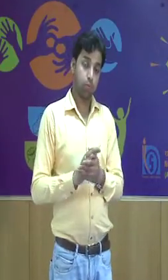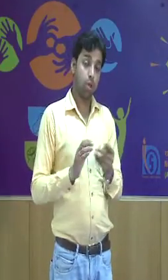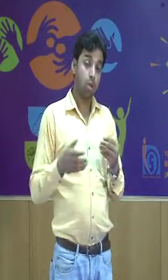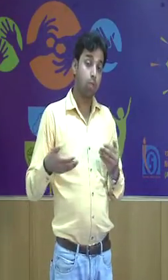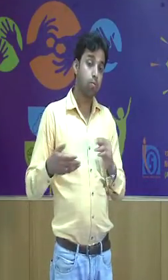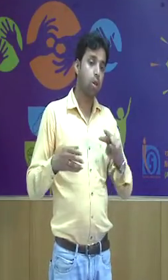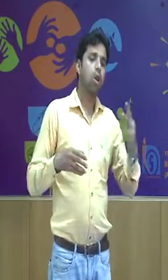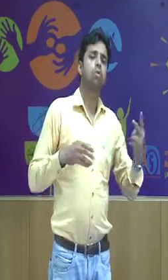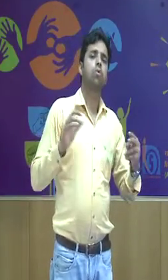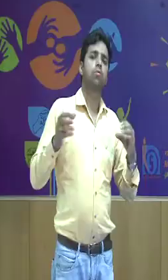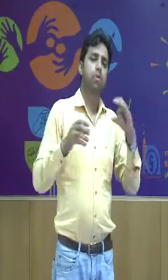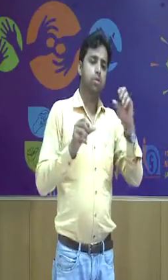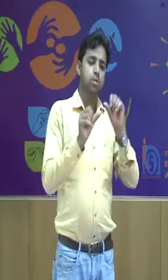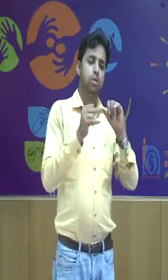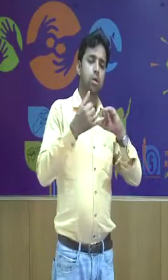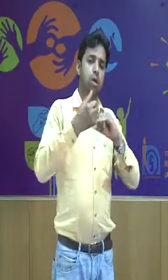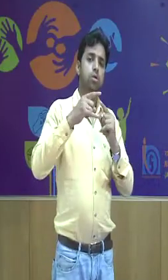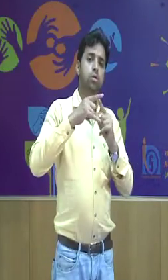belonged to different castes.